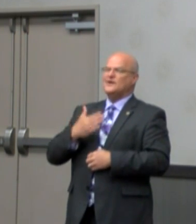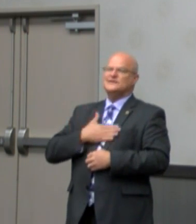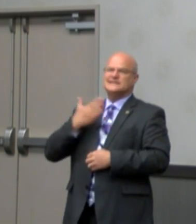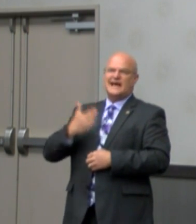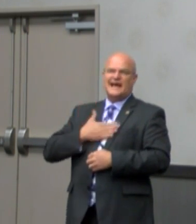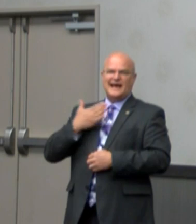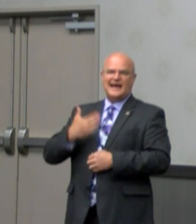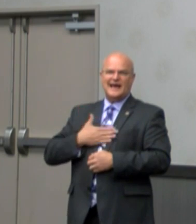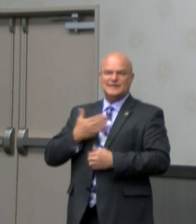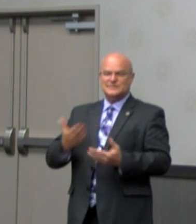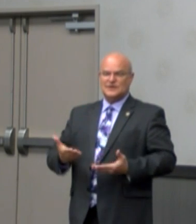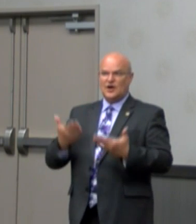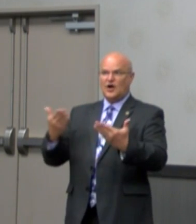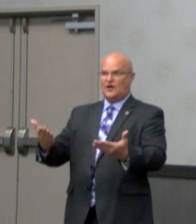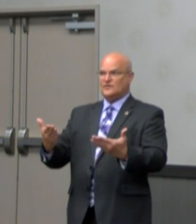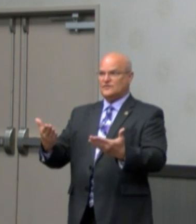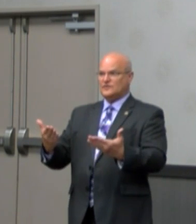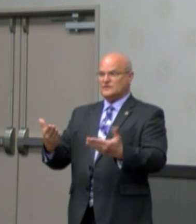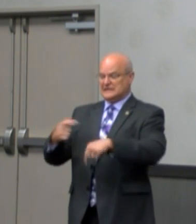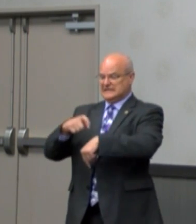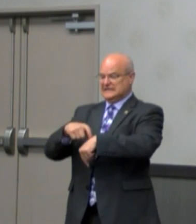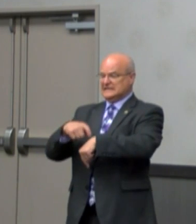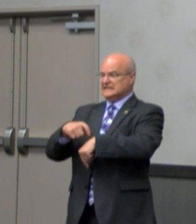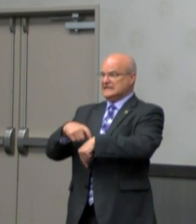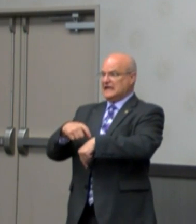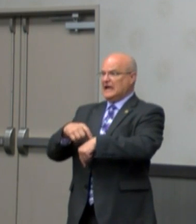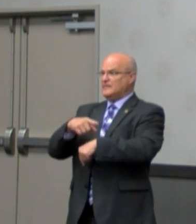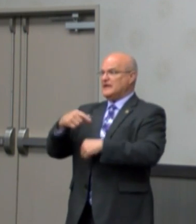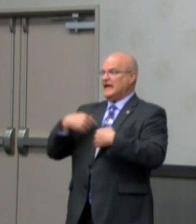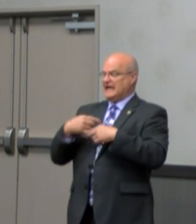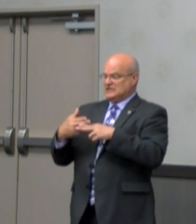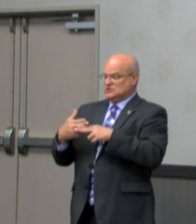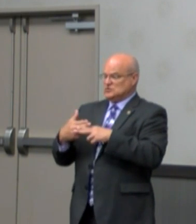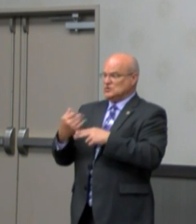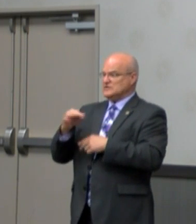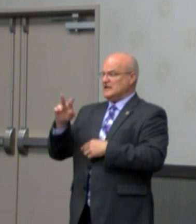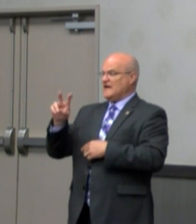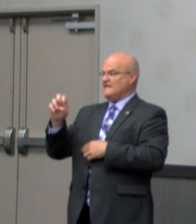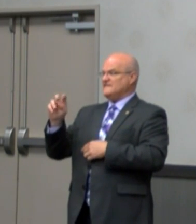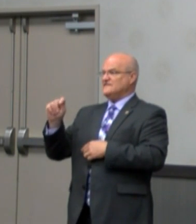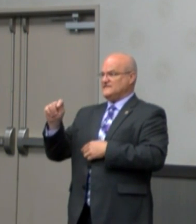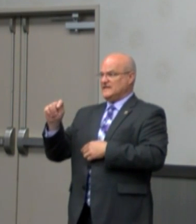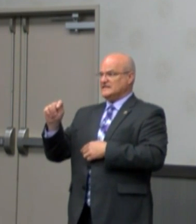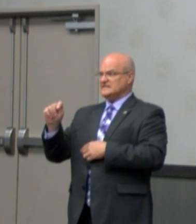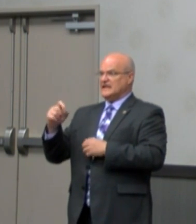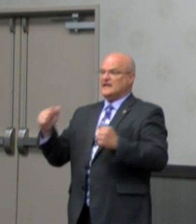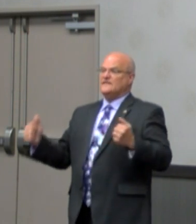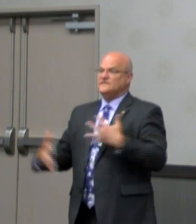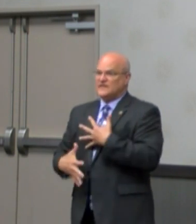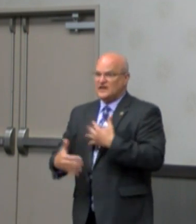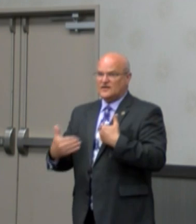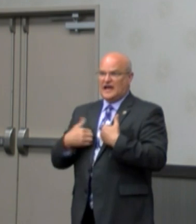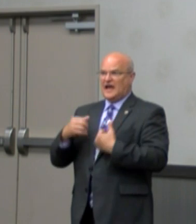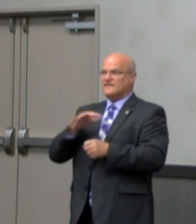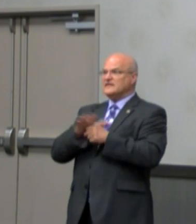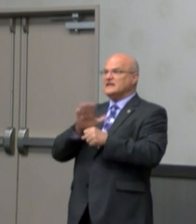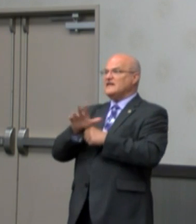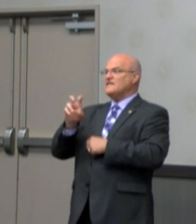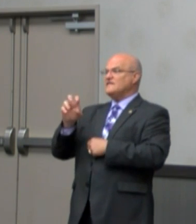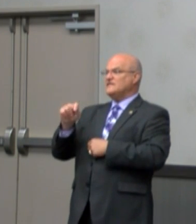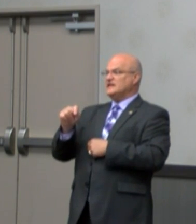able to offer, at least in the time that they had a shortage of ventilators and a great fear of having enough ventilators